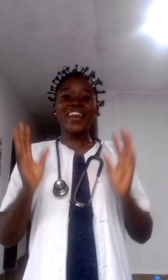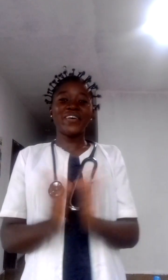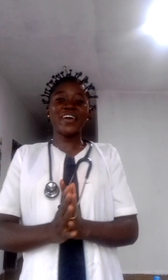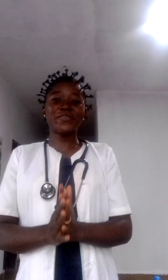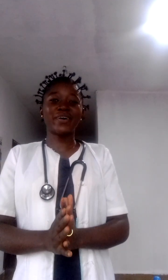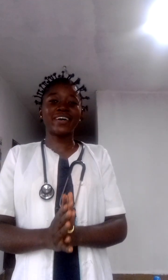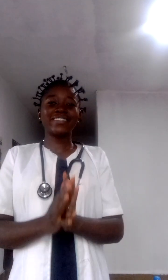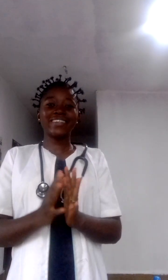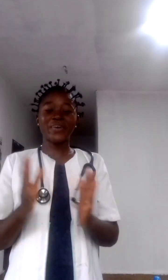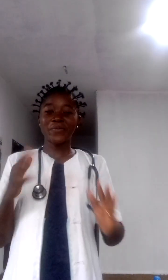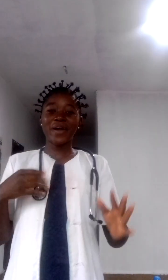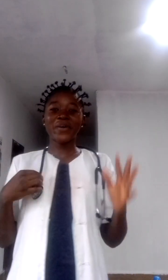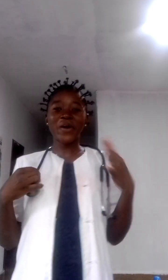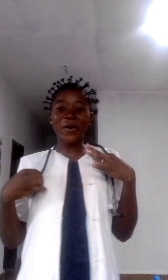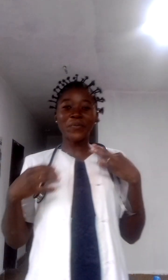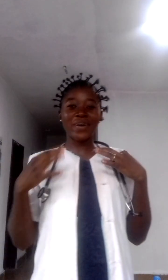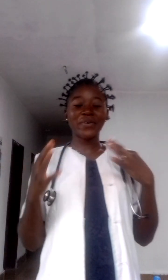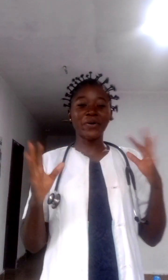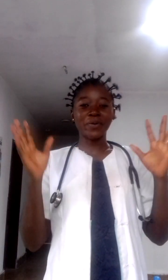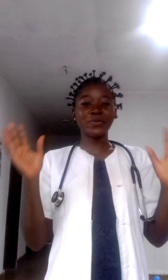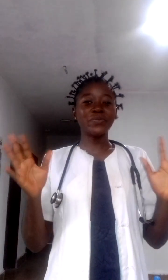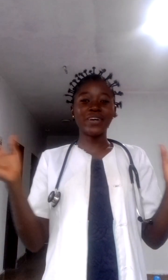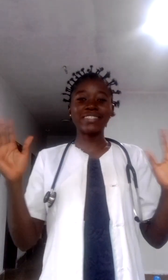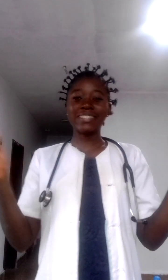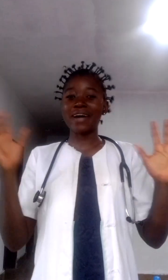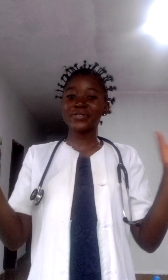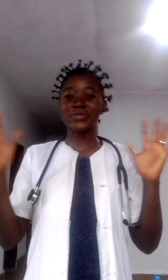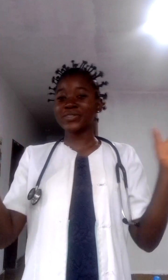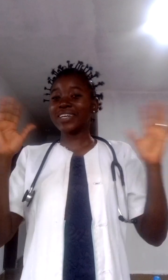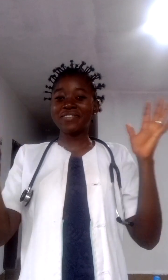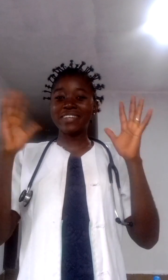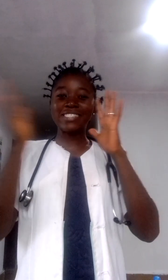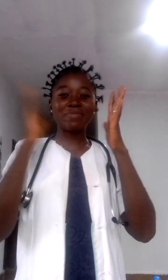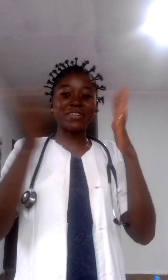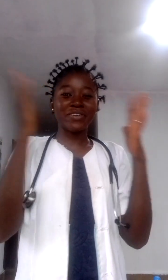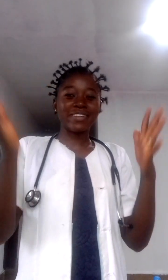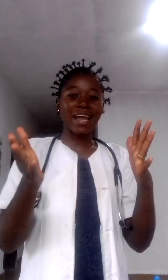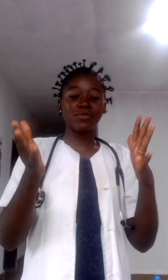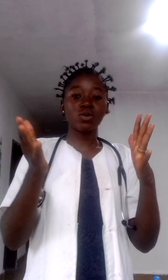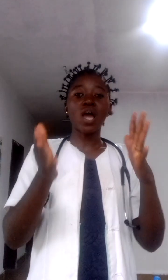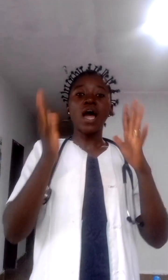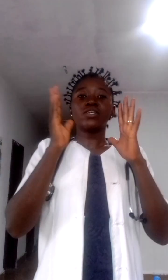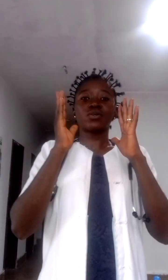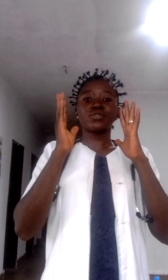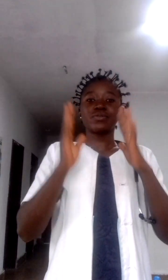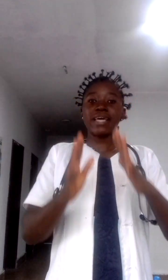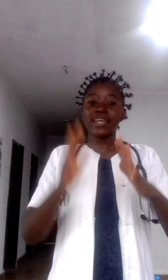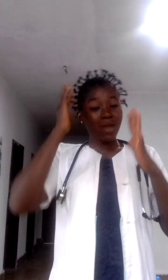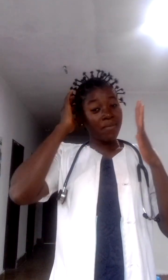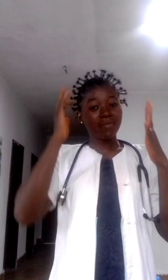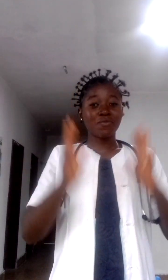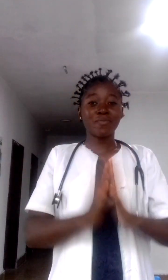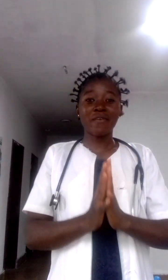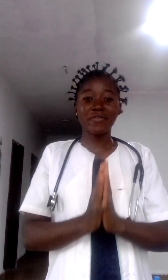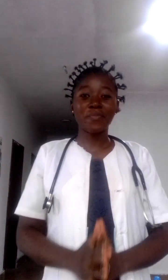Hello everyone, welcome, good morning, afternoon, or evening, depending on your time zone. So today, remember I'm from Marigon